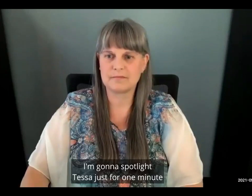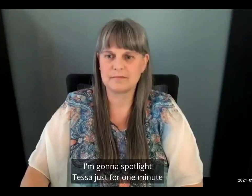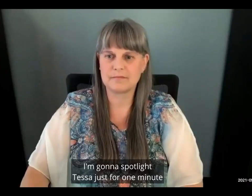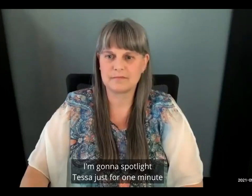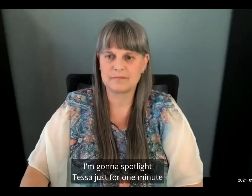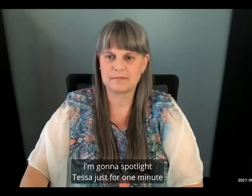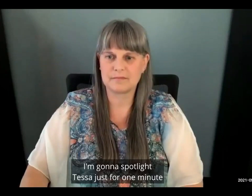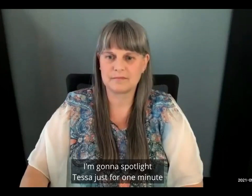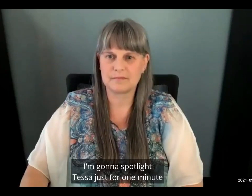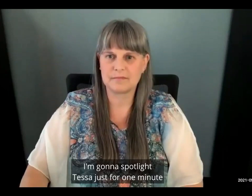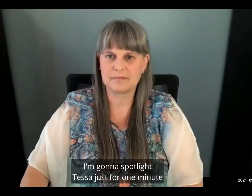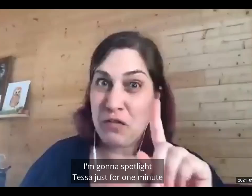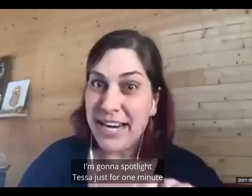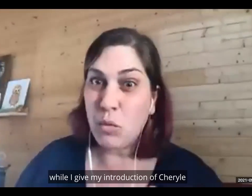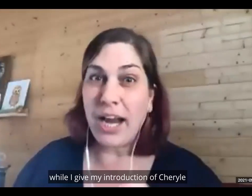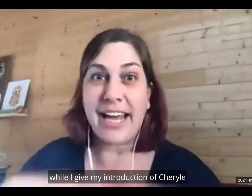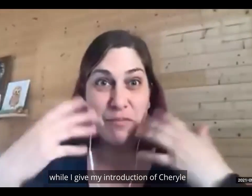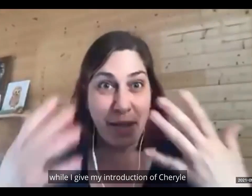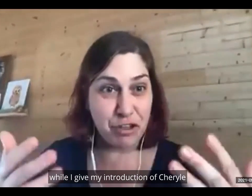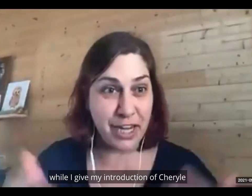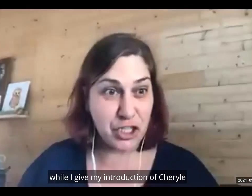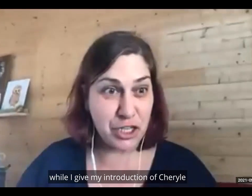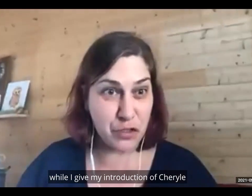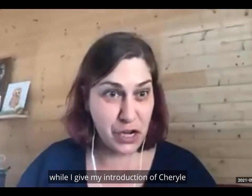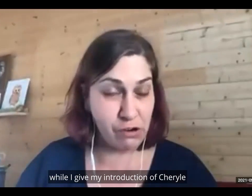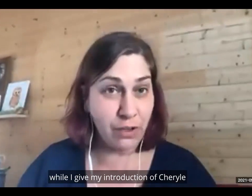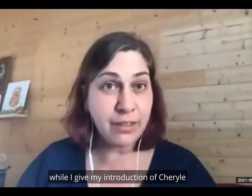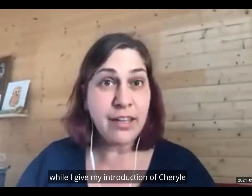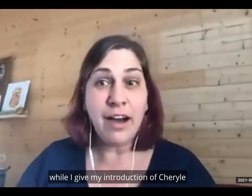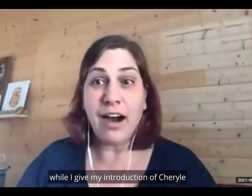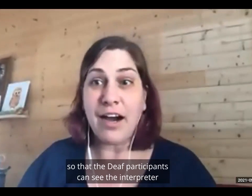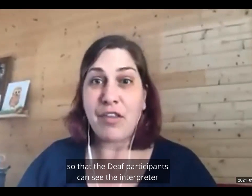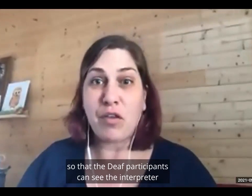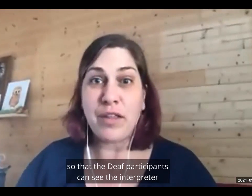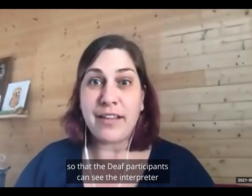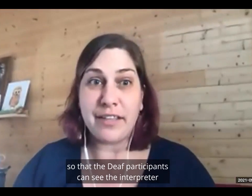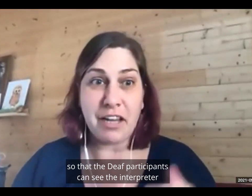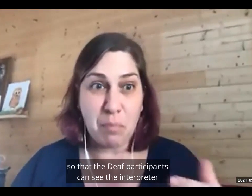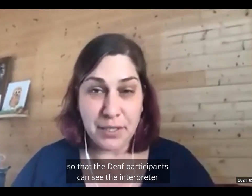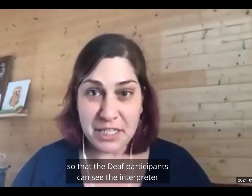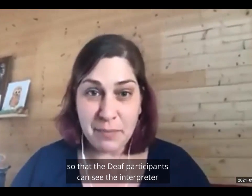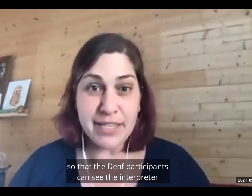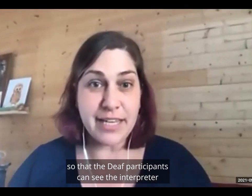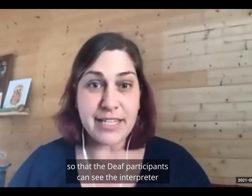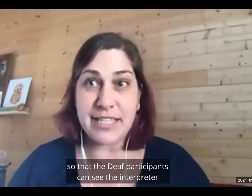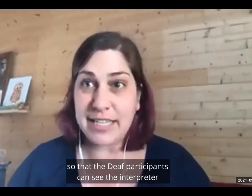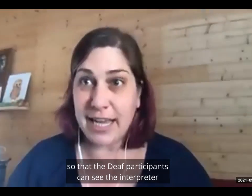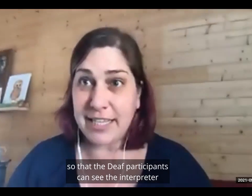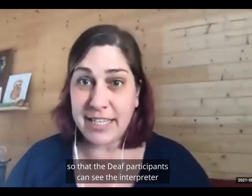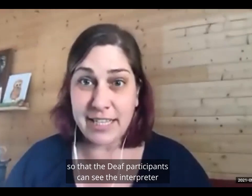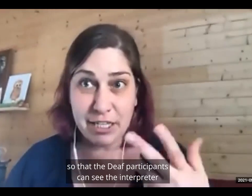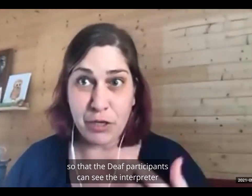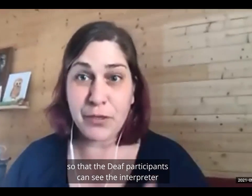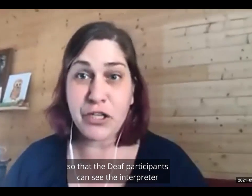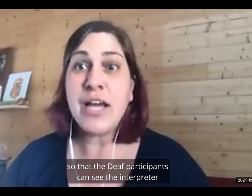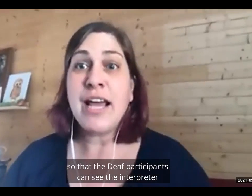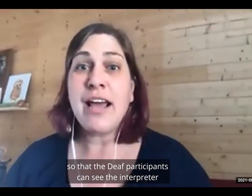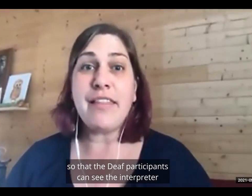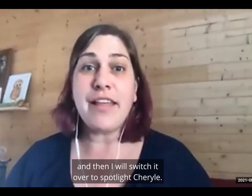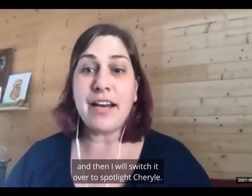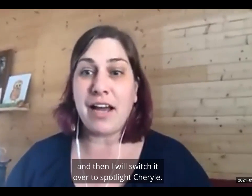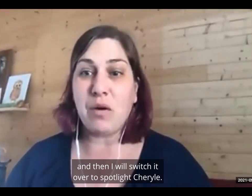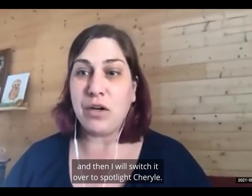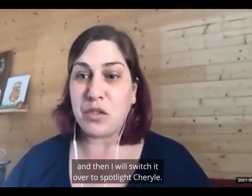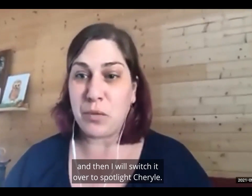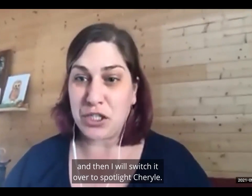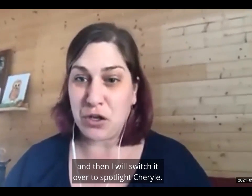I'm going to spotlight Tessa just for 1 minute while I give my introduction of Cheryle. So that the deaf participants can see the interpreter,